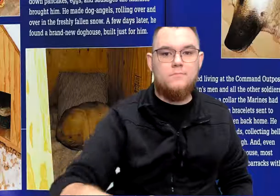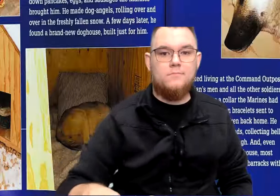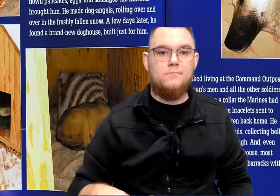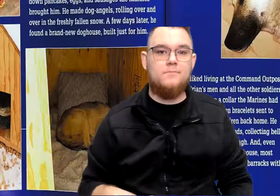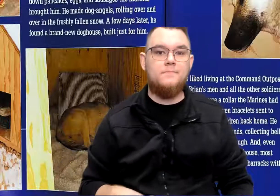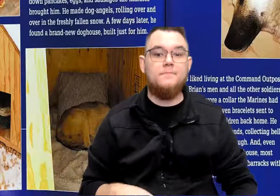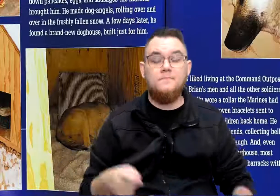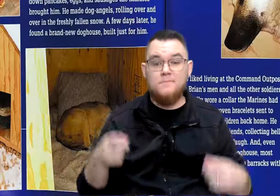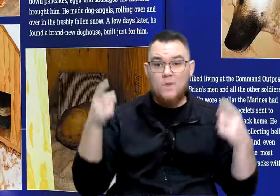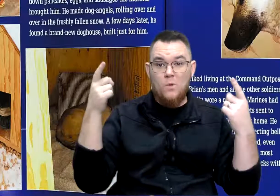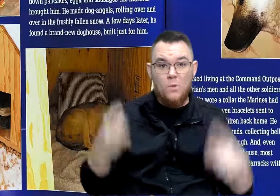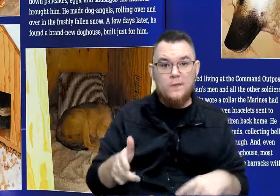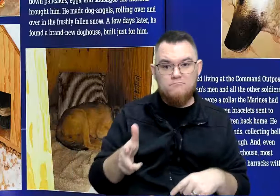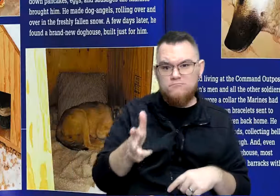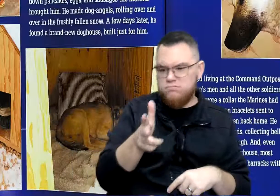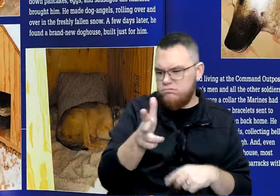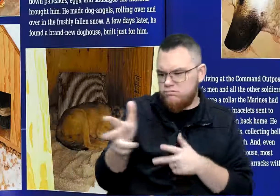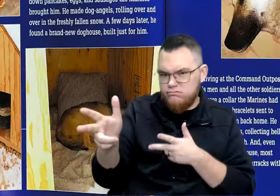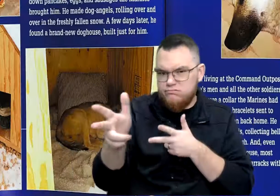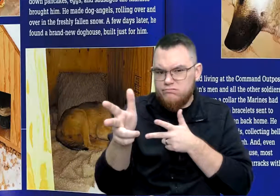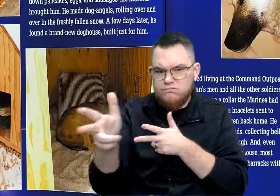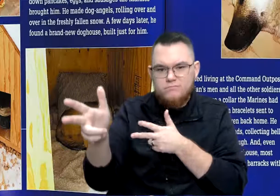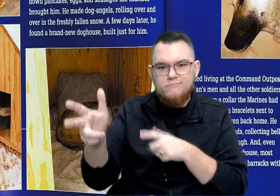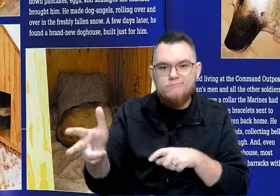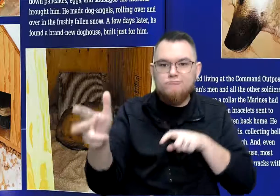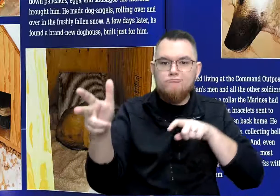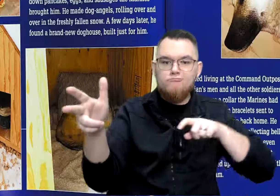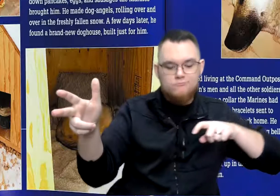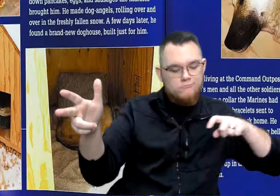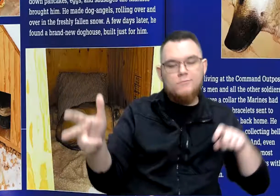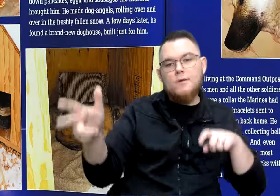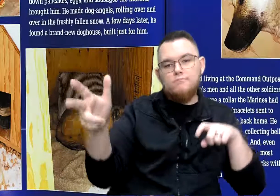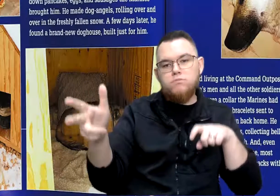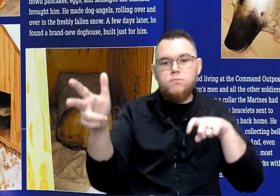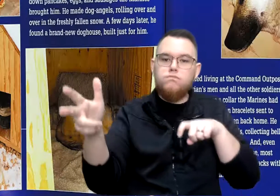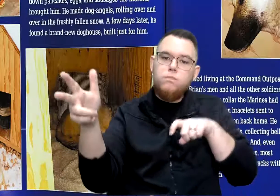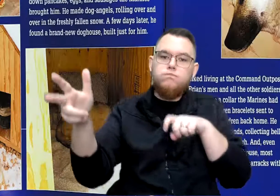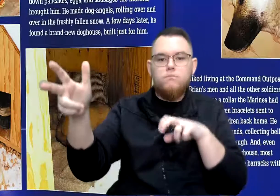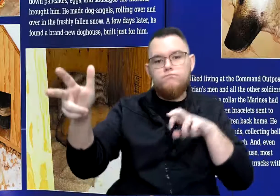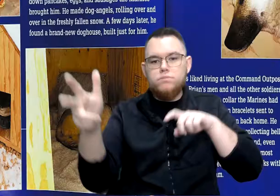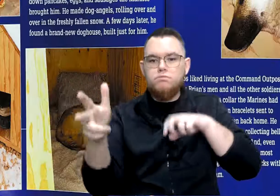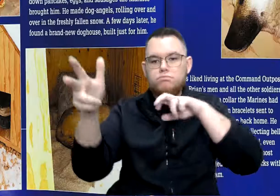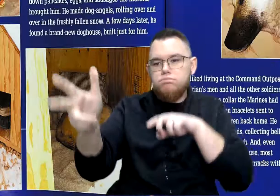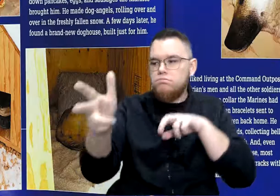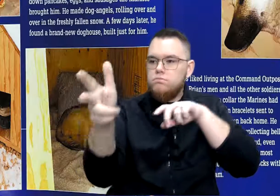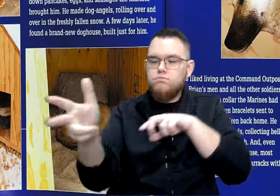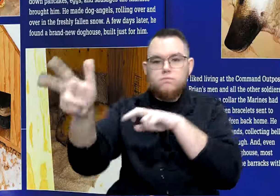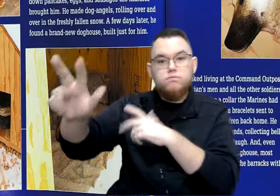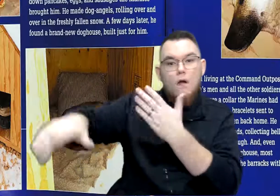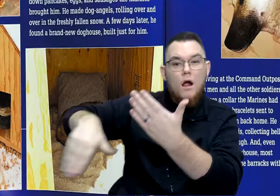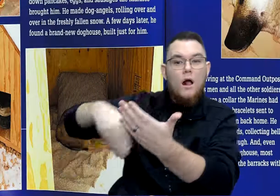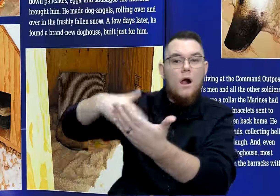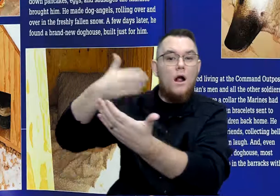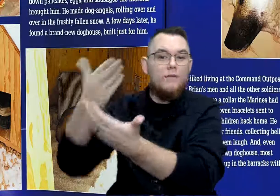When the Humvees began to roll, Nubs trotted right behind them until they reached the command outpost. Starving